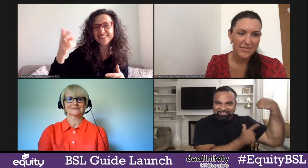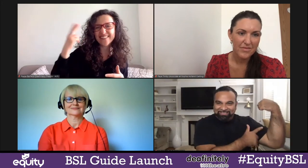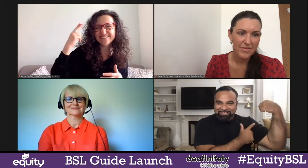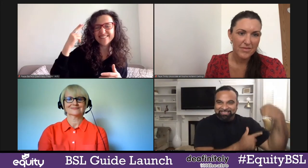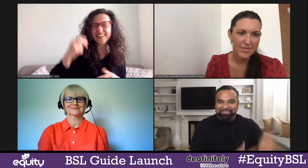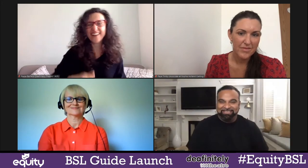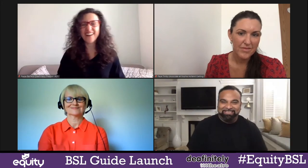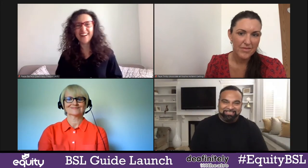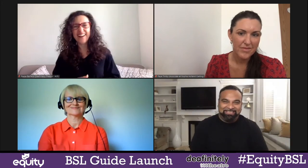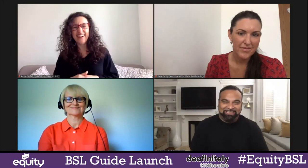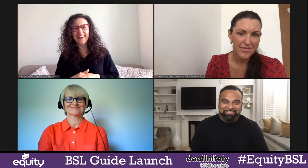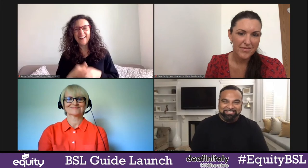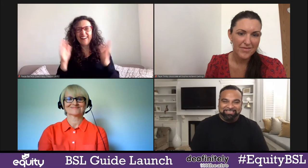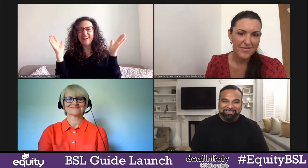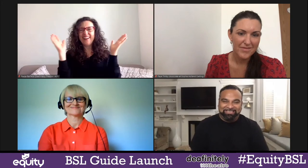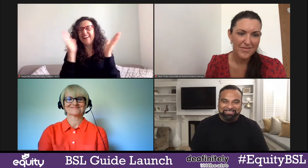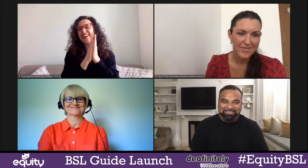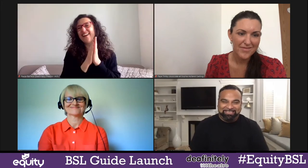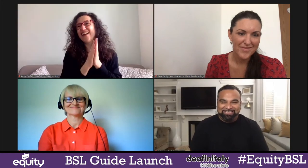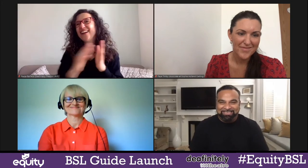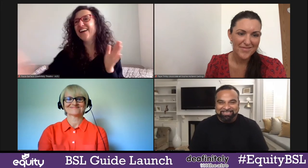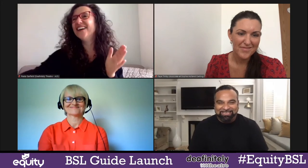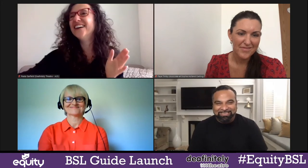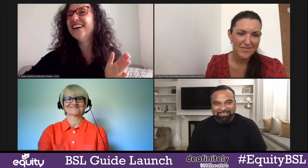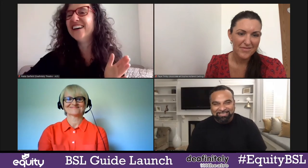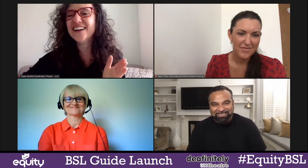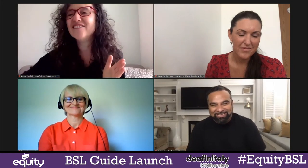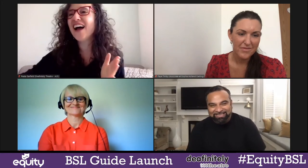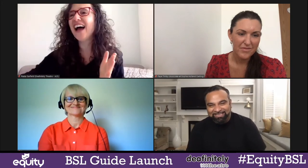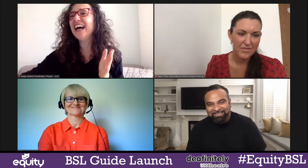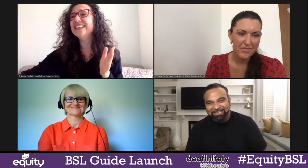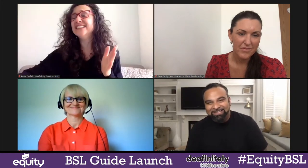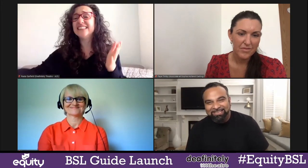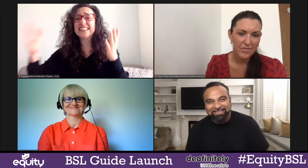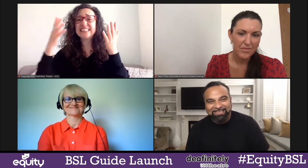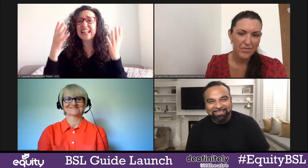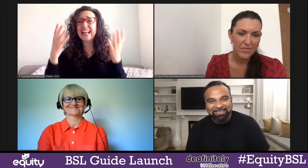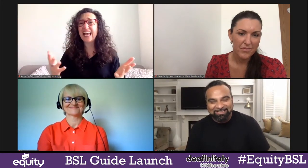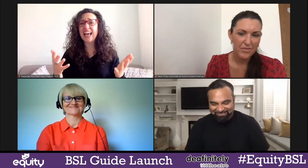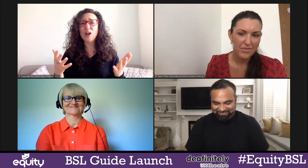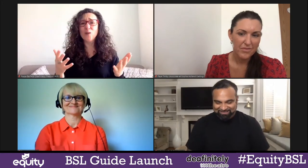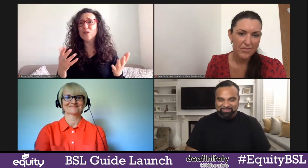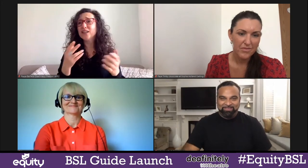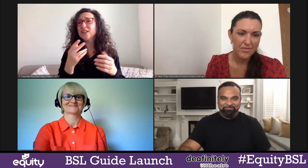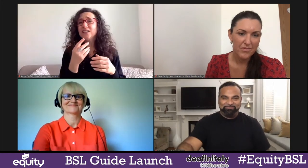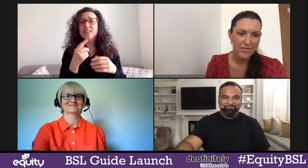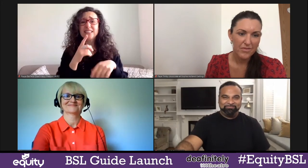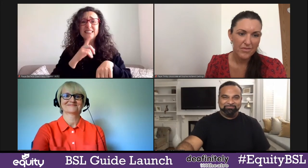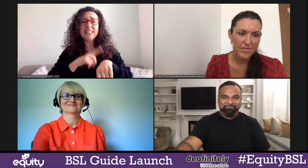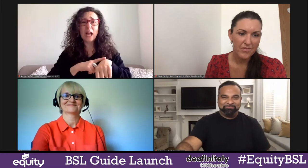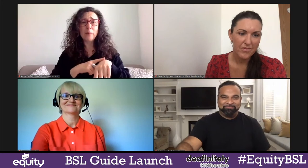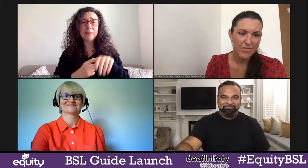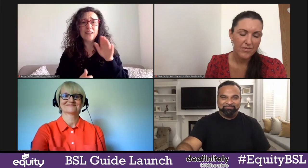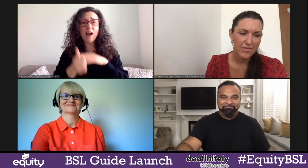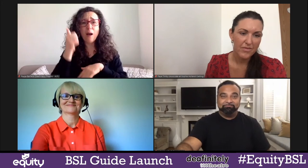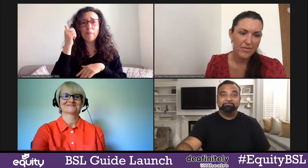know, 007, says Paula. Why not? You know, we could play anything. It doesn't have to be linked with deafness, not at all.